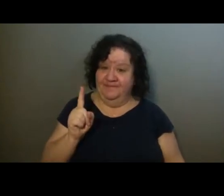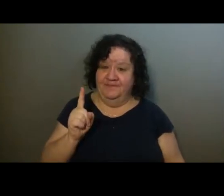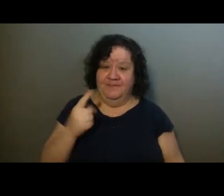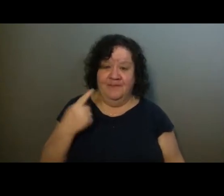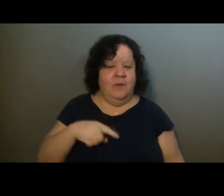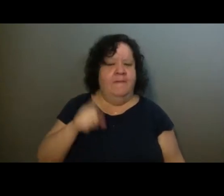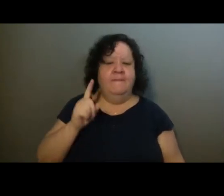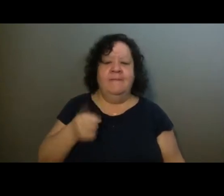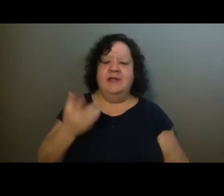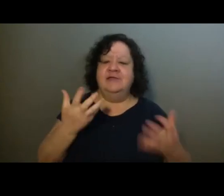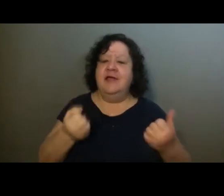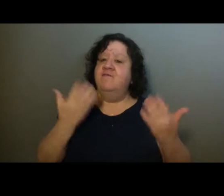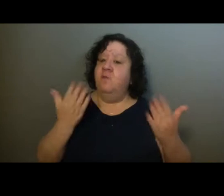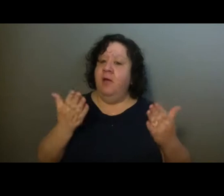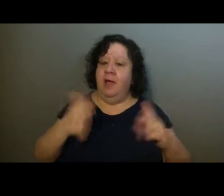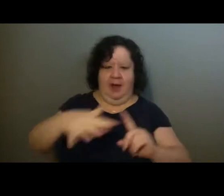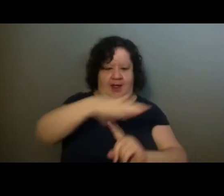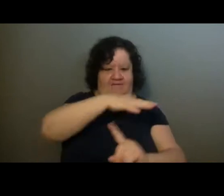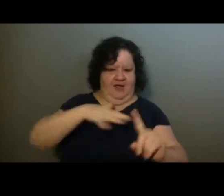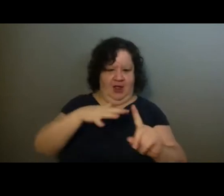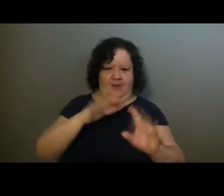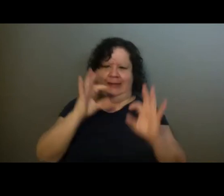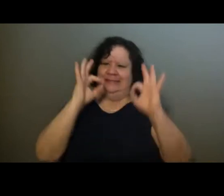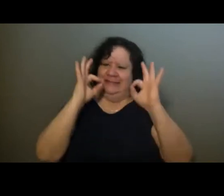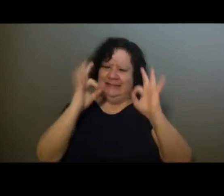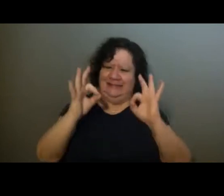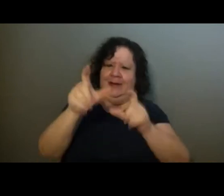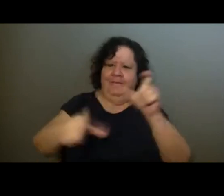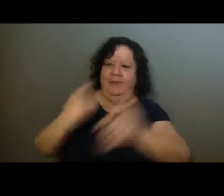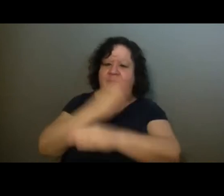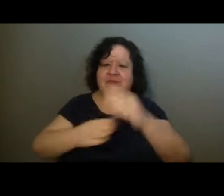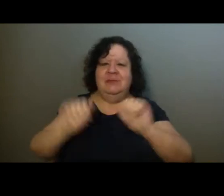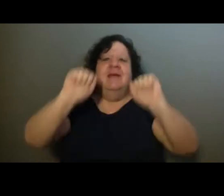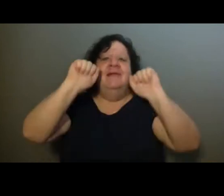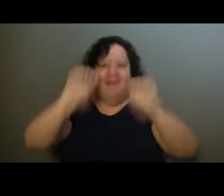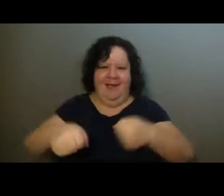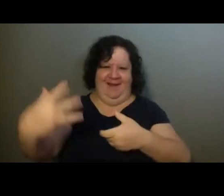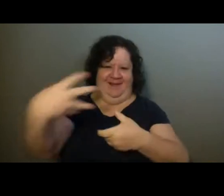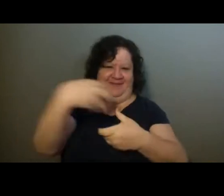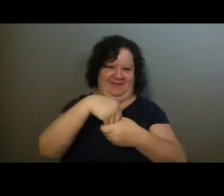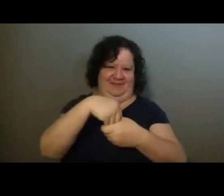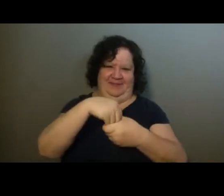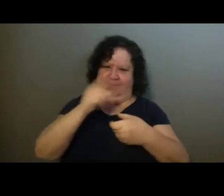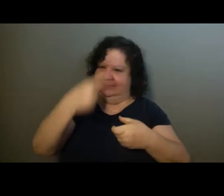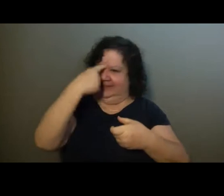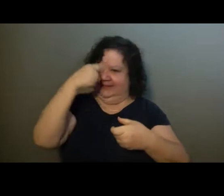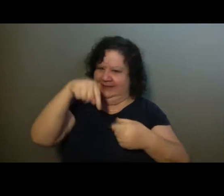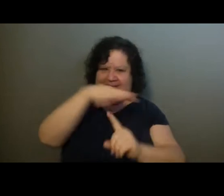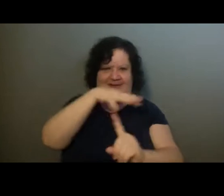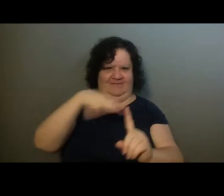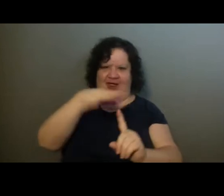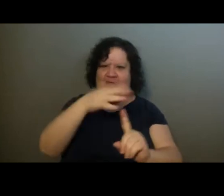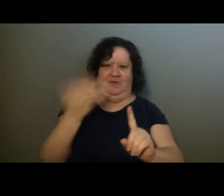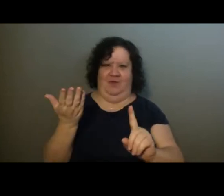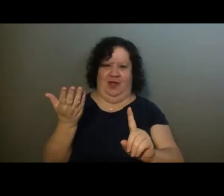to consider providing adequate support systems to persons with disabilities. For example, the Ministry of Emergency Situations of the Republic